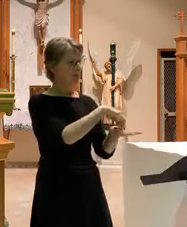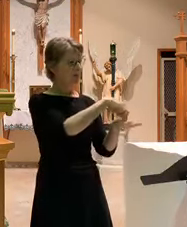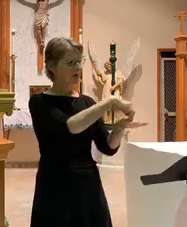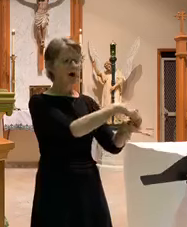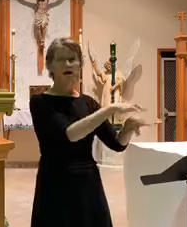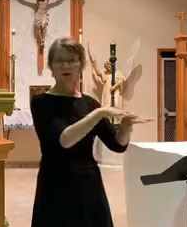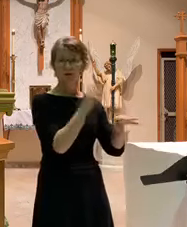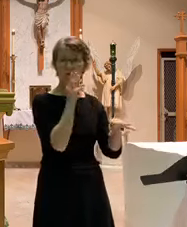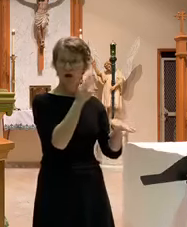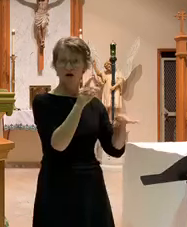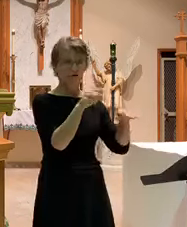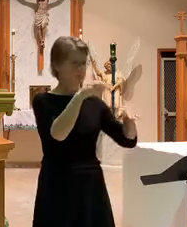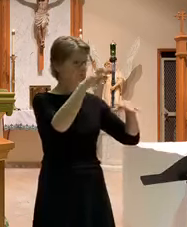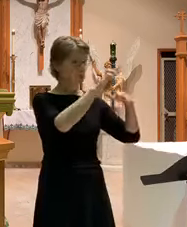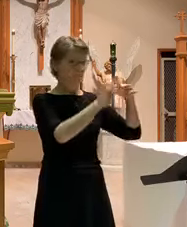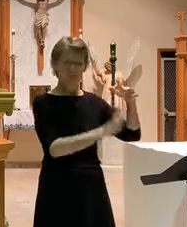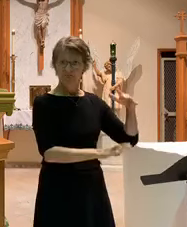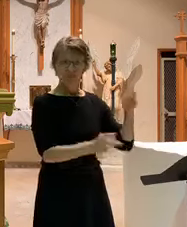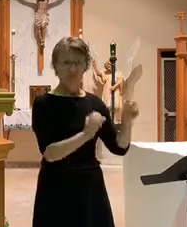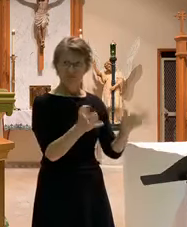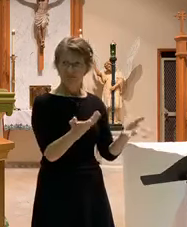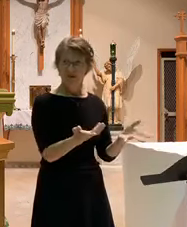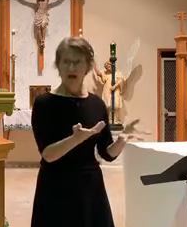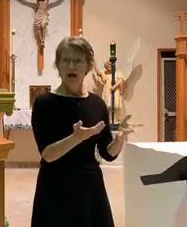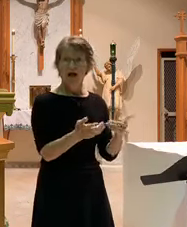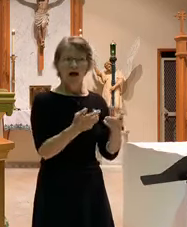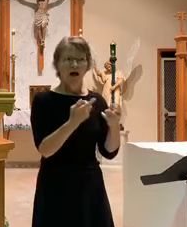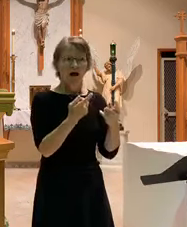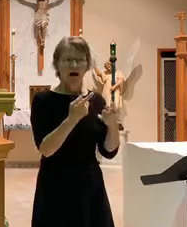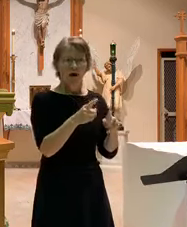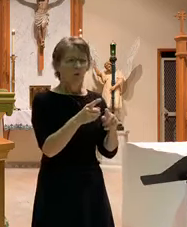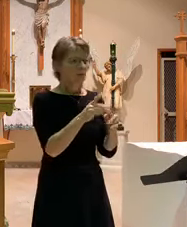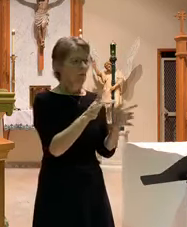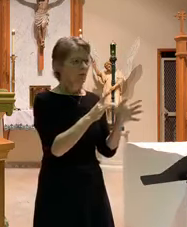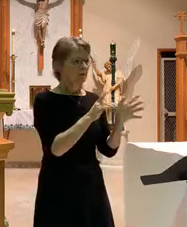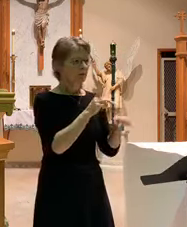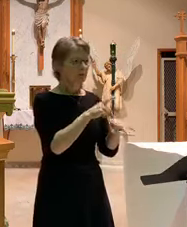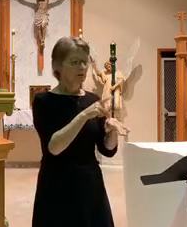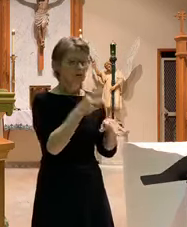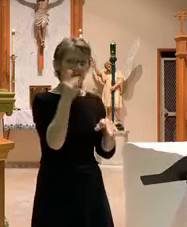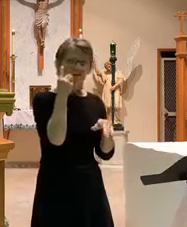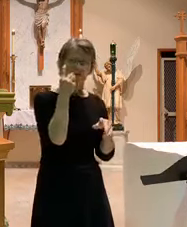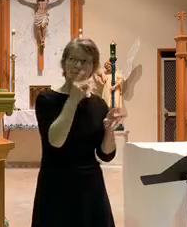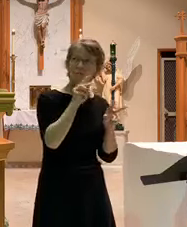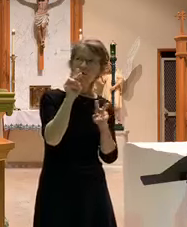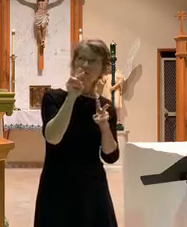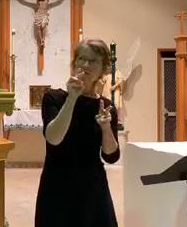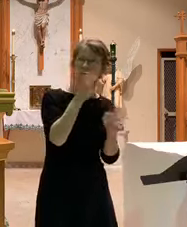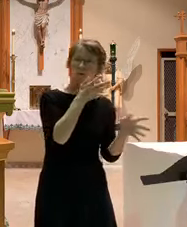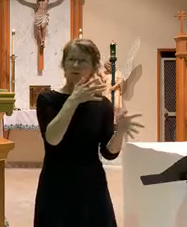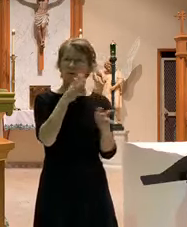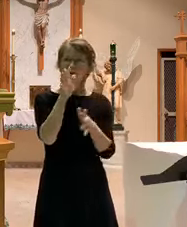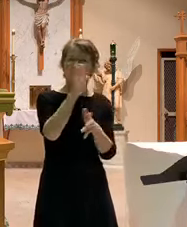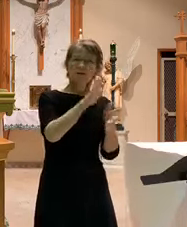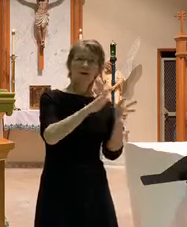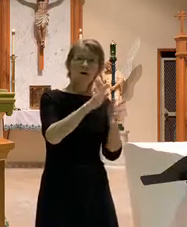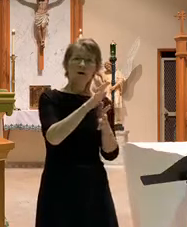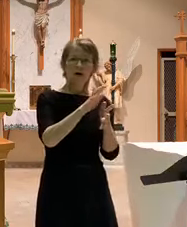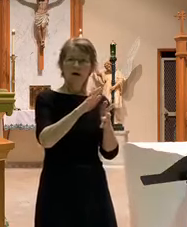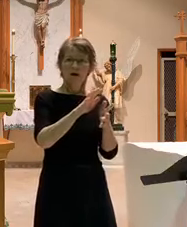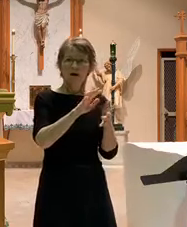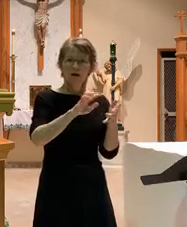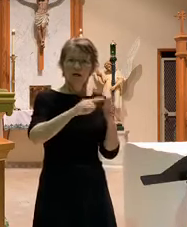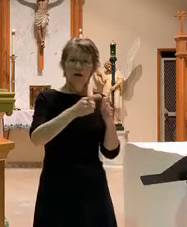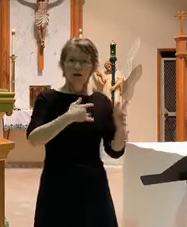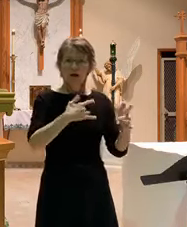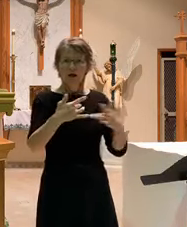sea. As soon as he let his eyes wander away from Christ to examine the intimidating waves, he began